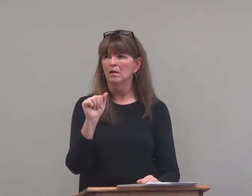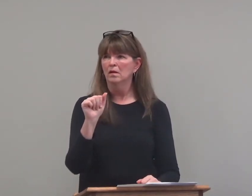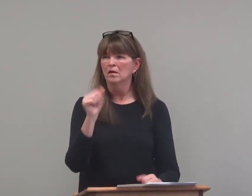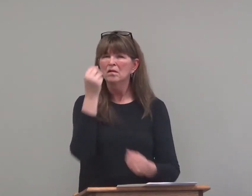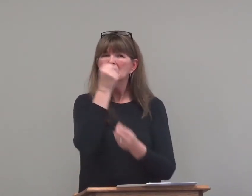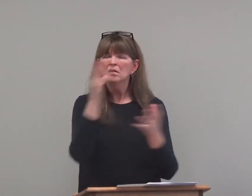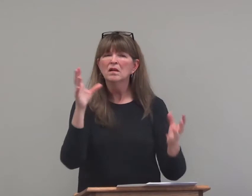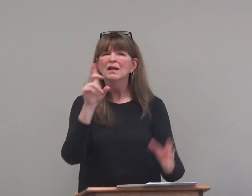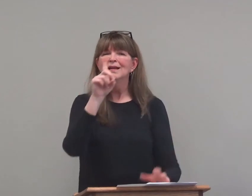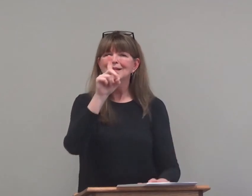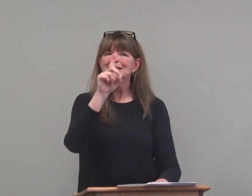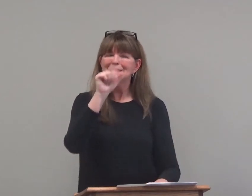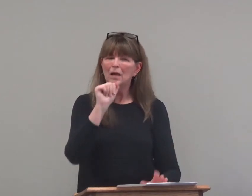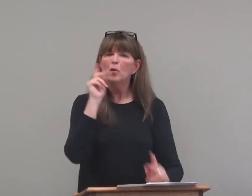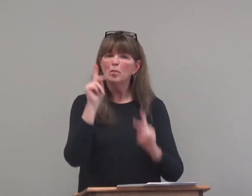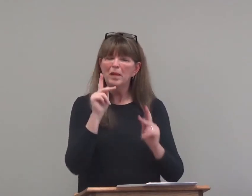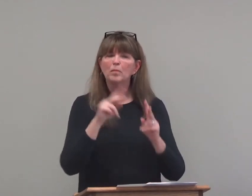means hang out with the folks with disabilities.